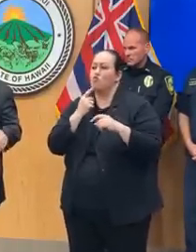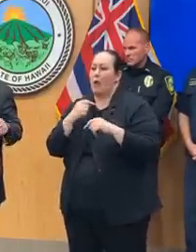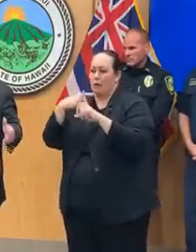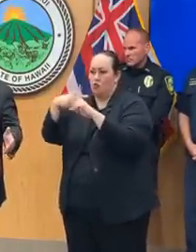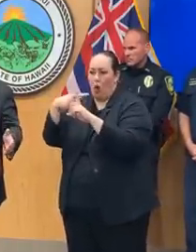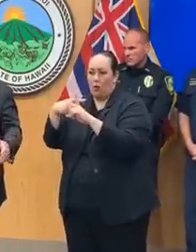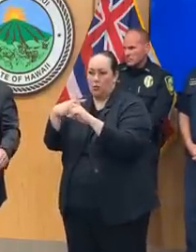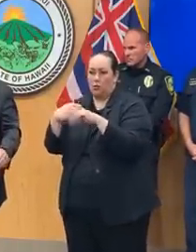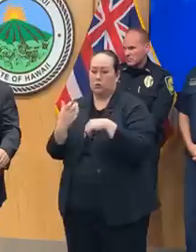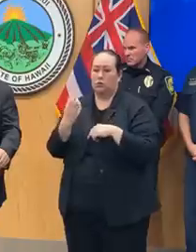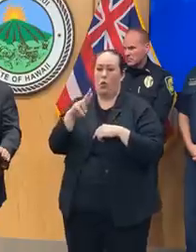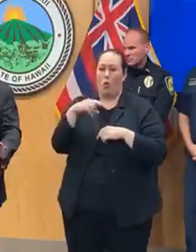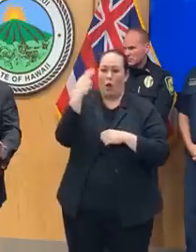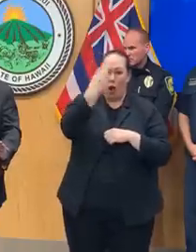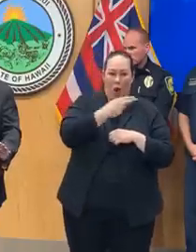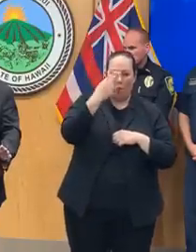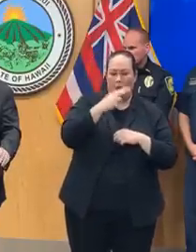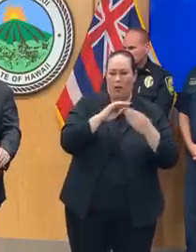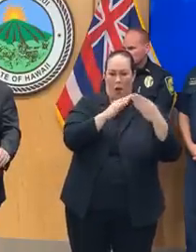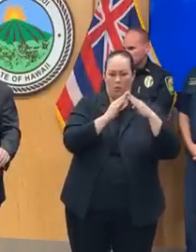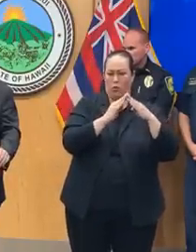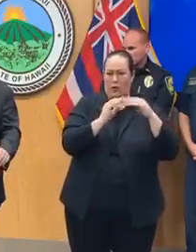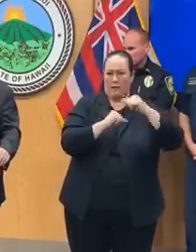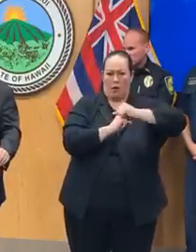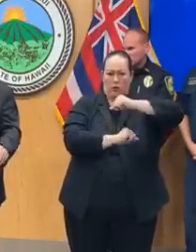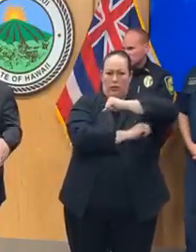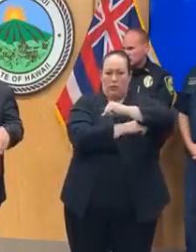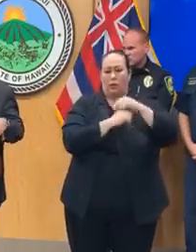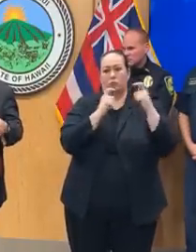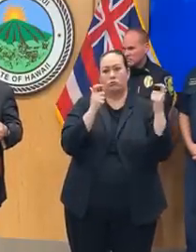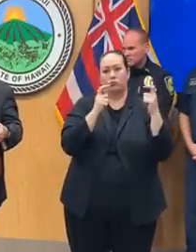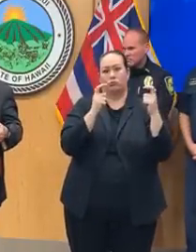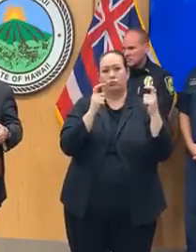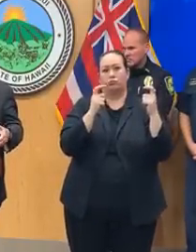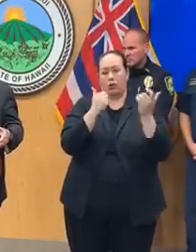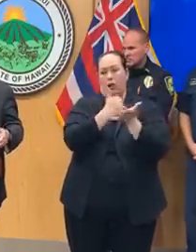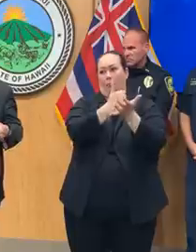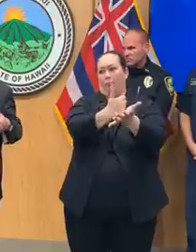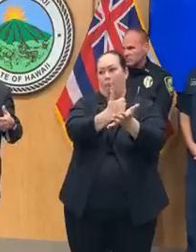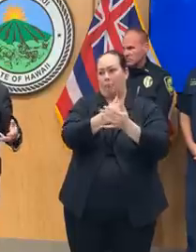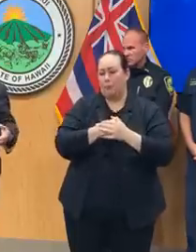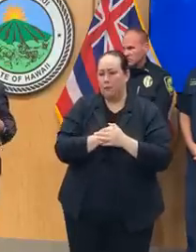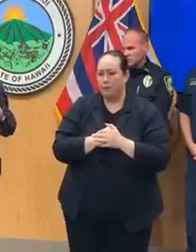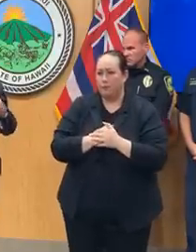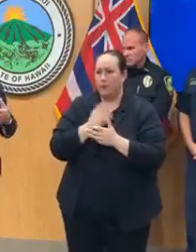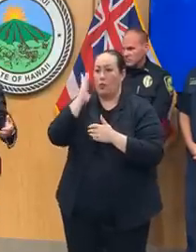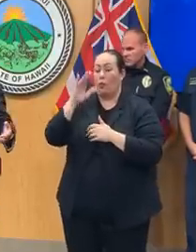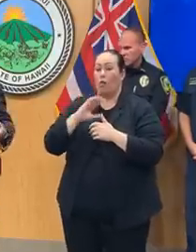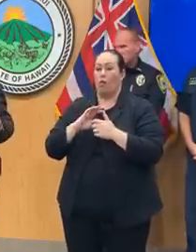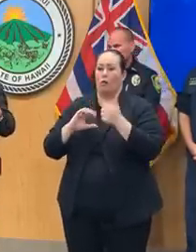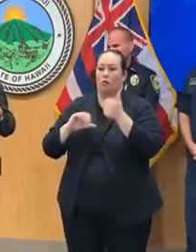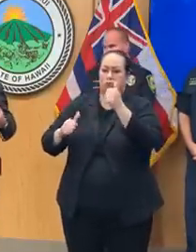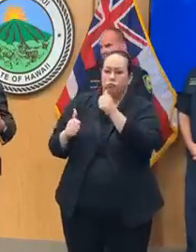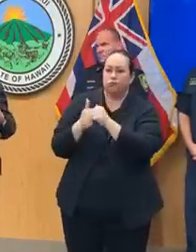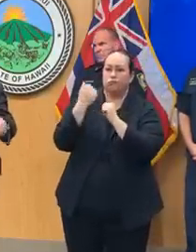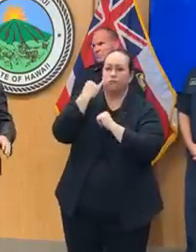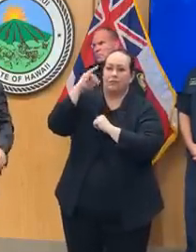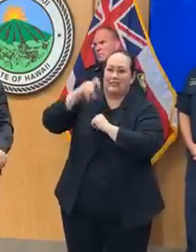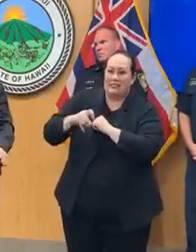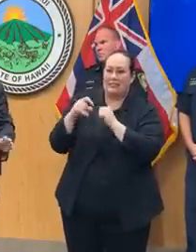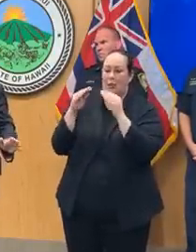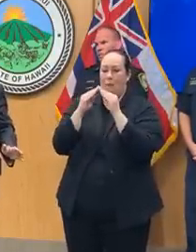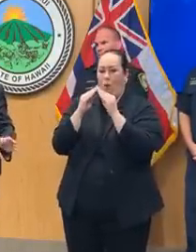Cross or through the Hawaii Community Foundation will make a very large difference. We will also update people if we need more food, or if we need more blankets. That's